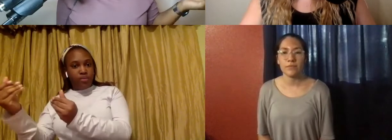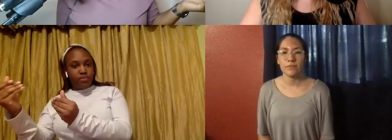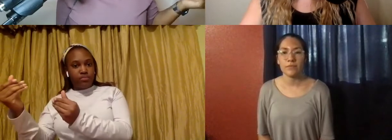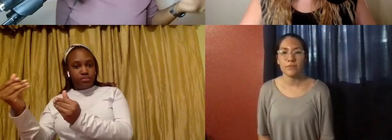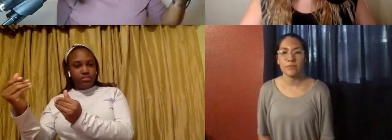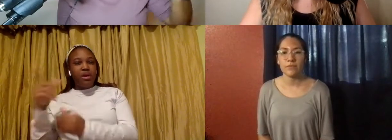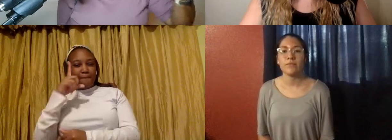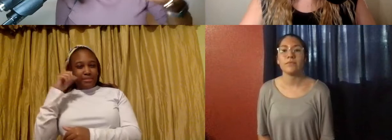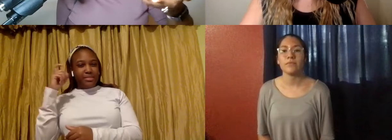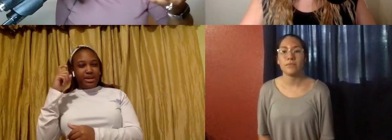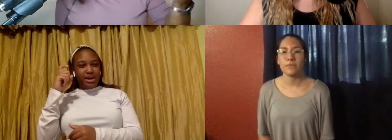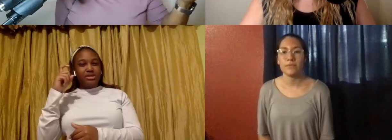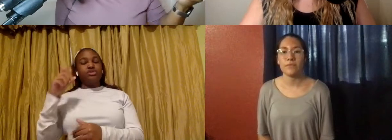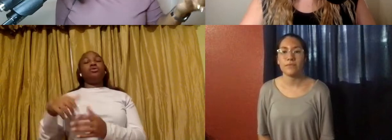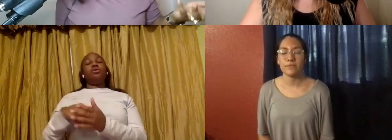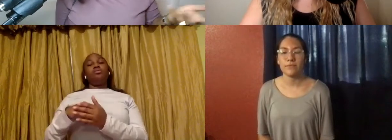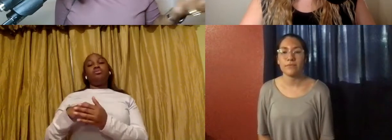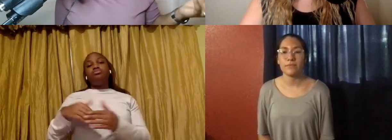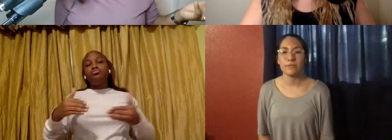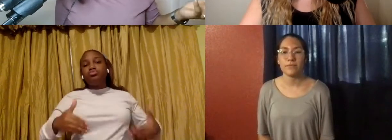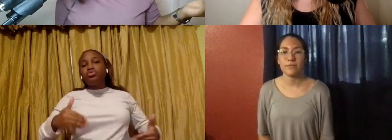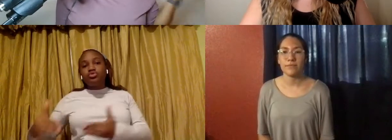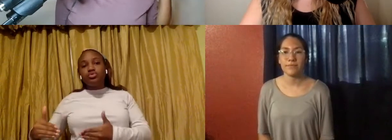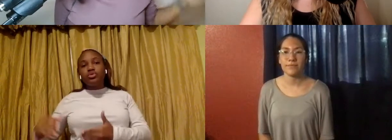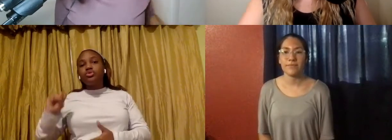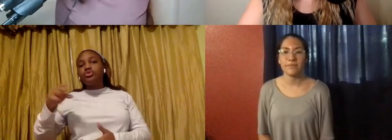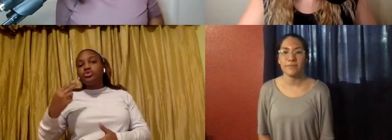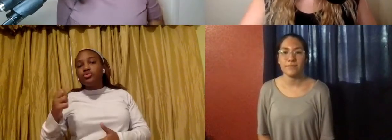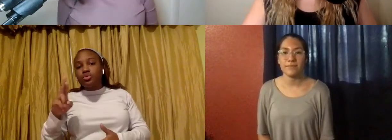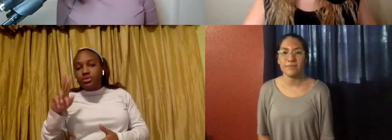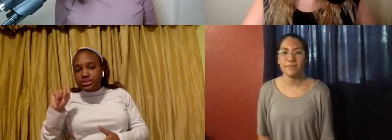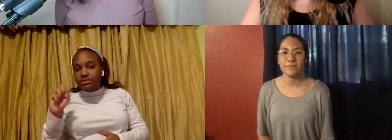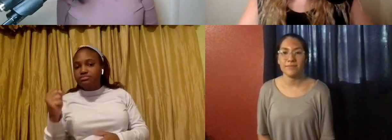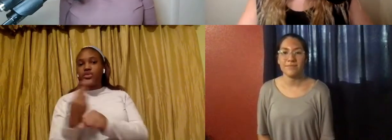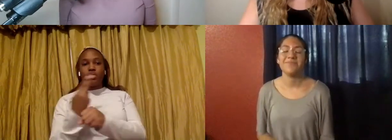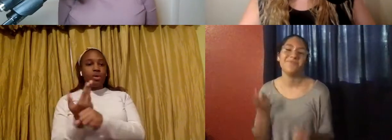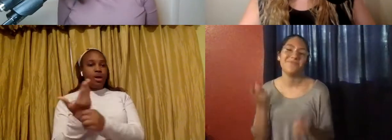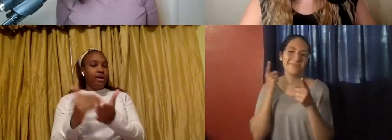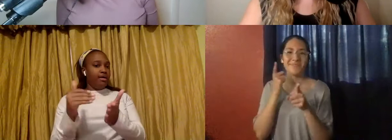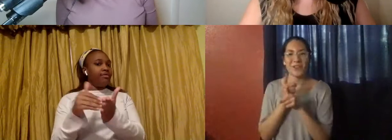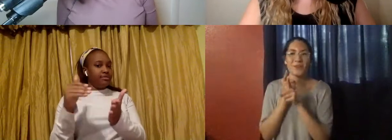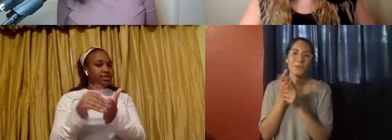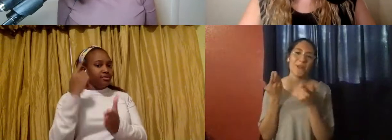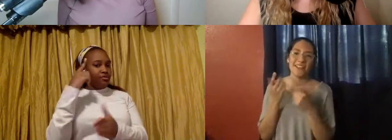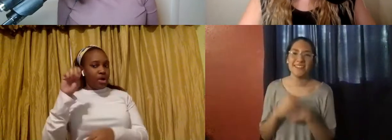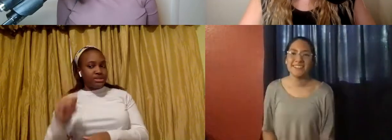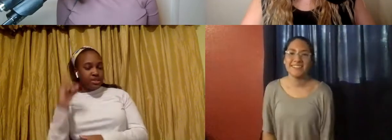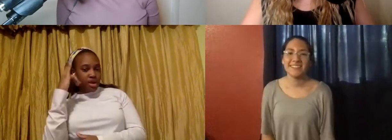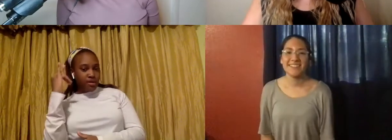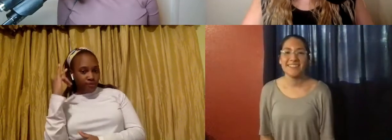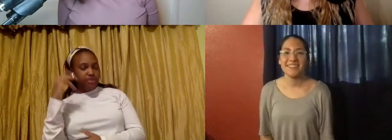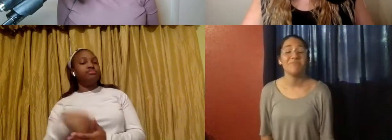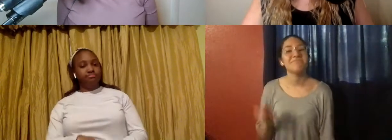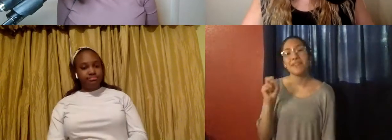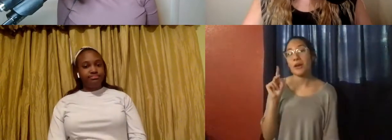often. So most people, obviously, I'm talking about like Southern California, but anyway, so I would say, I would say legs. Okay,